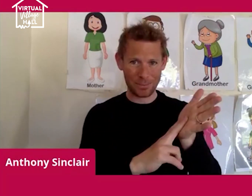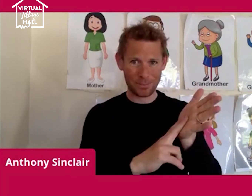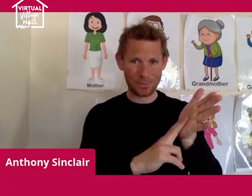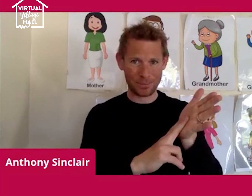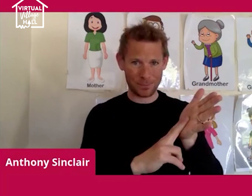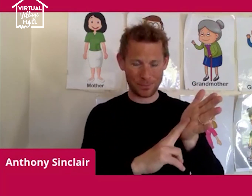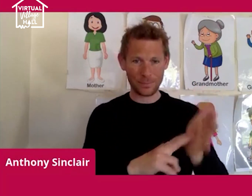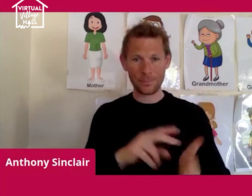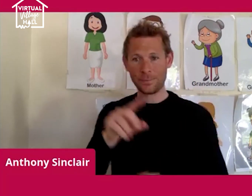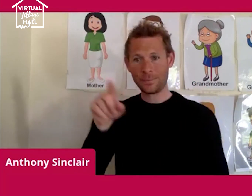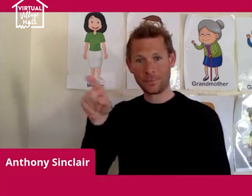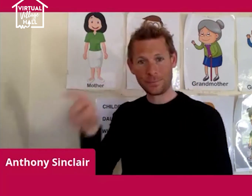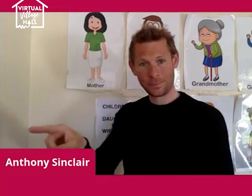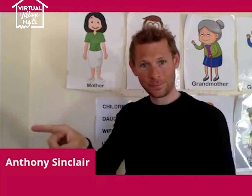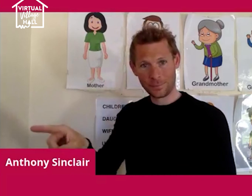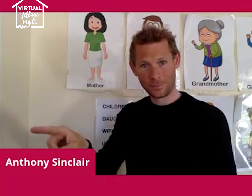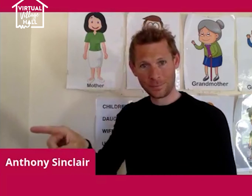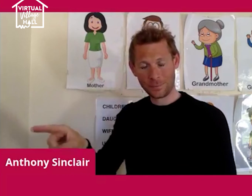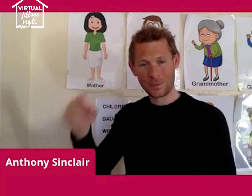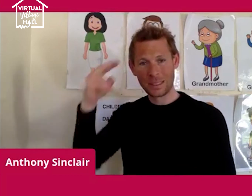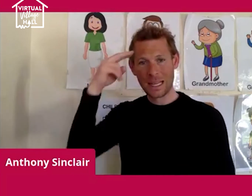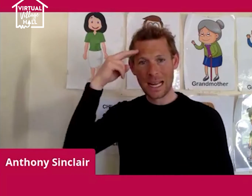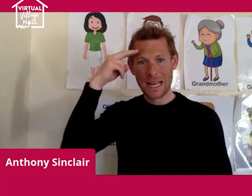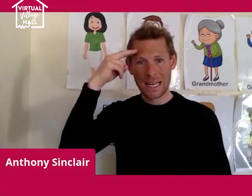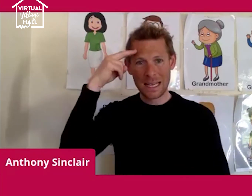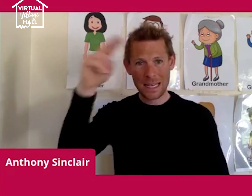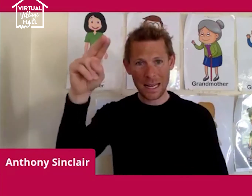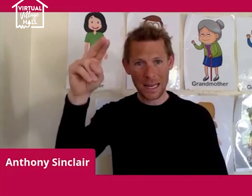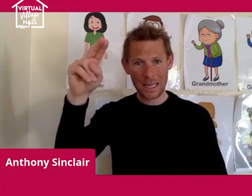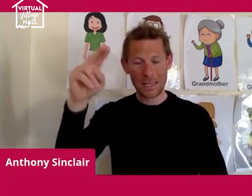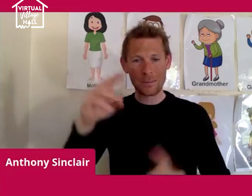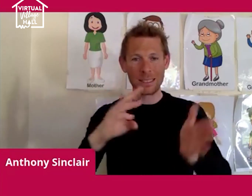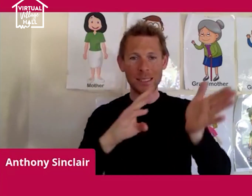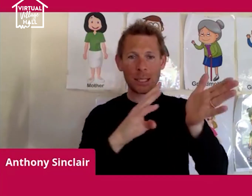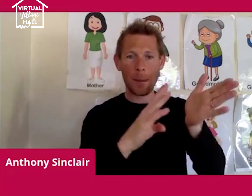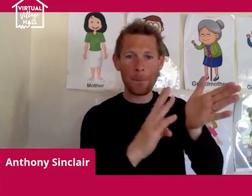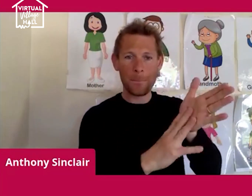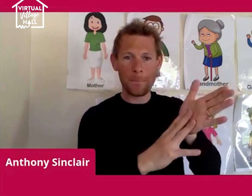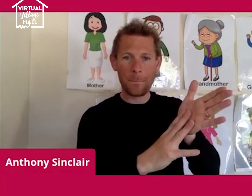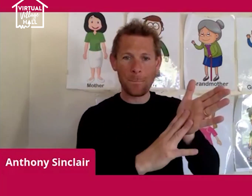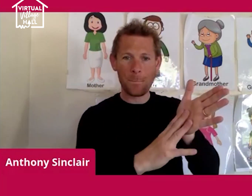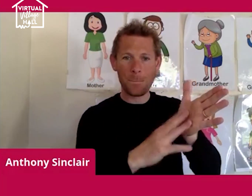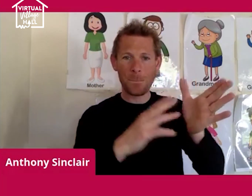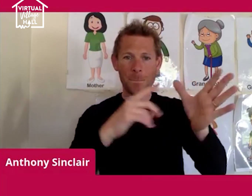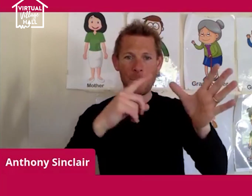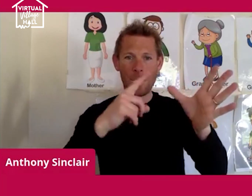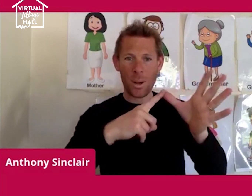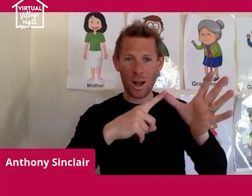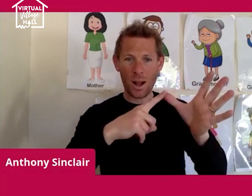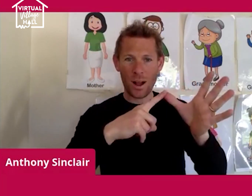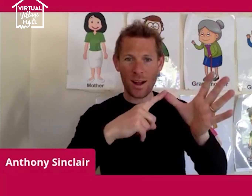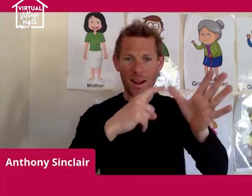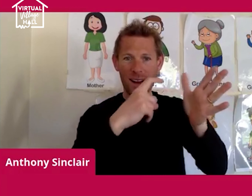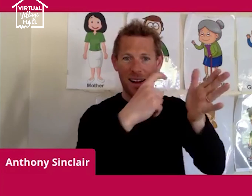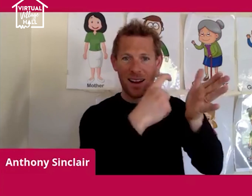B-E-N, Ben, and then I'll point over here and put my other brother here and say name,